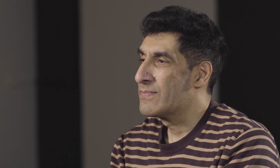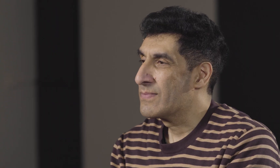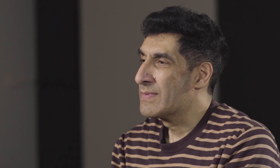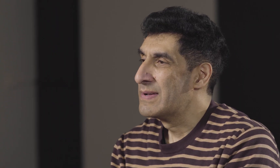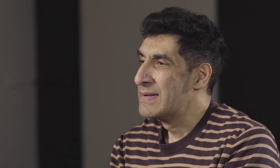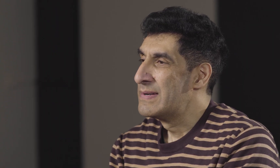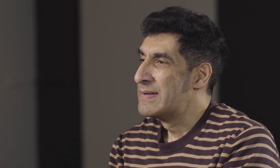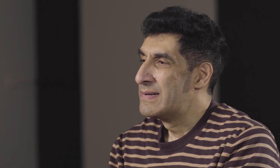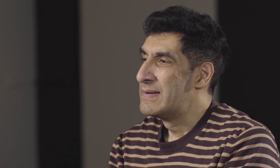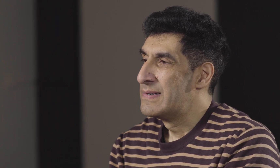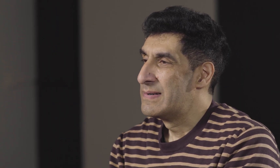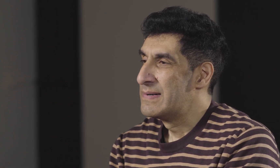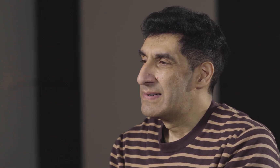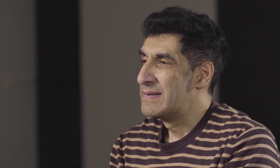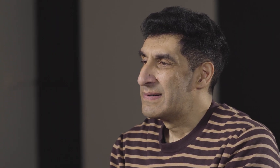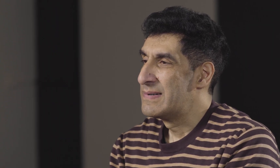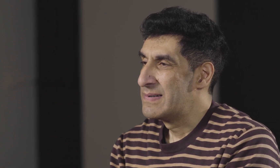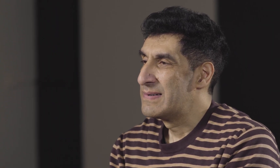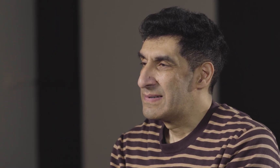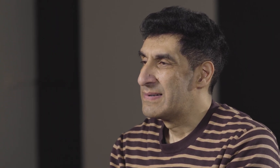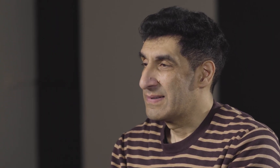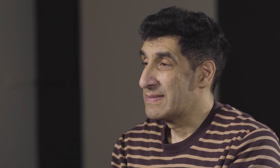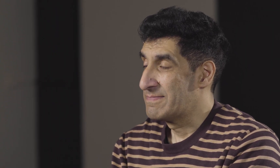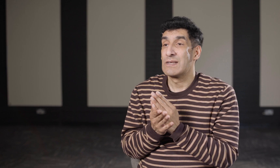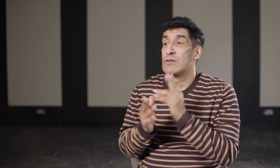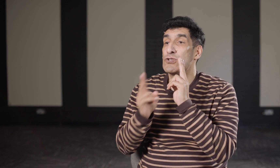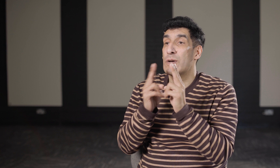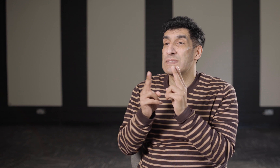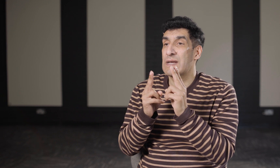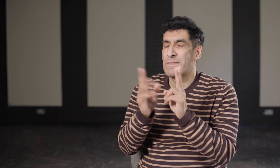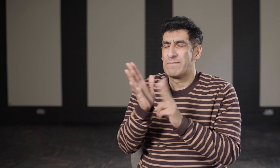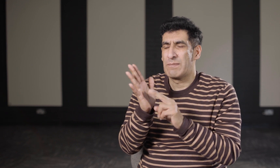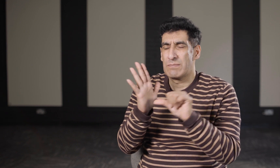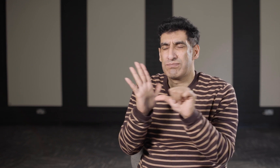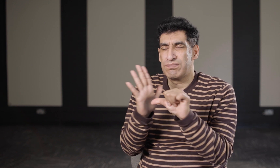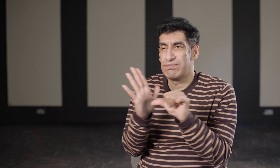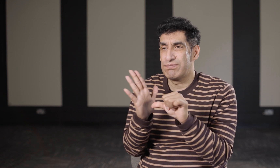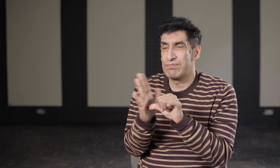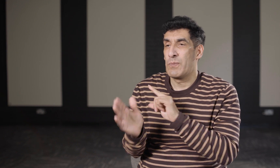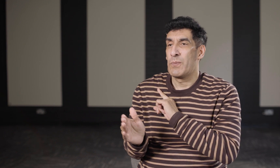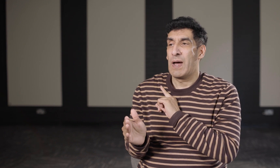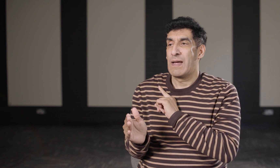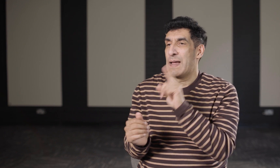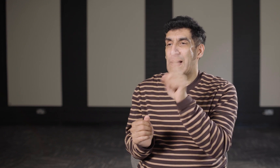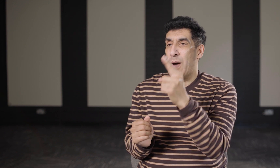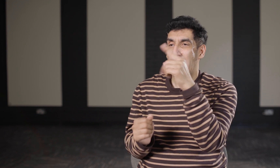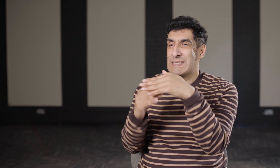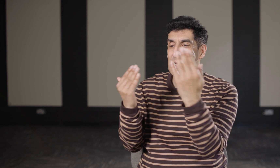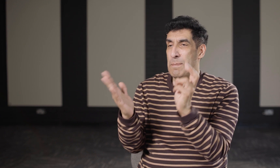on an interpreter, and I have to wait for an interpreter. So interpreters are very difficult because you cannot book them in one